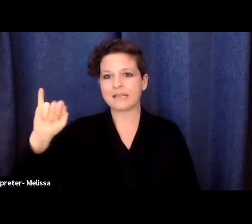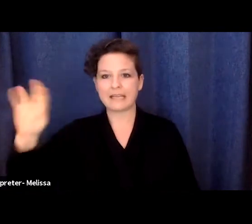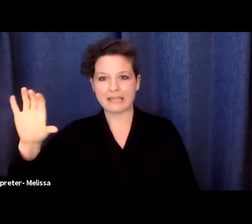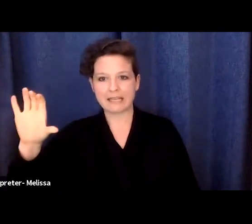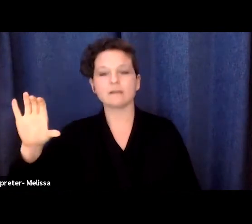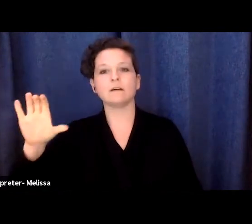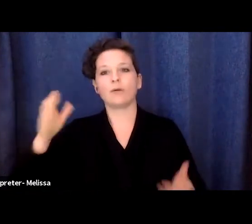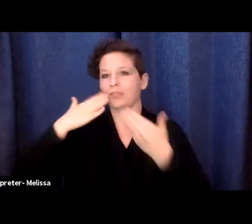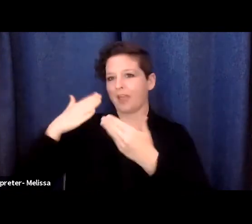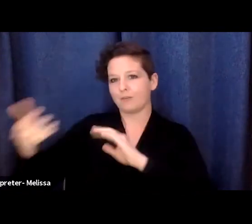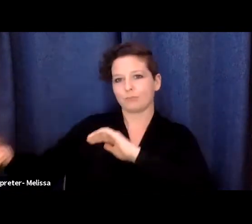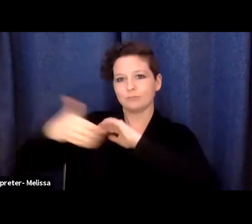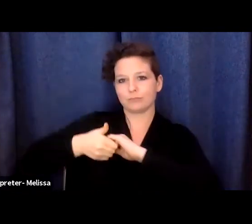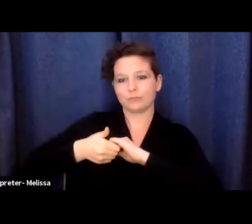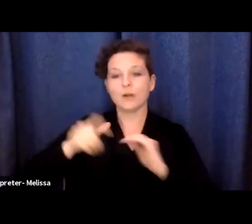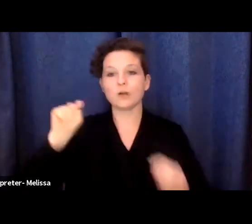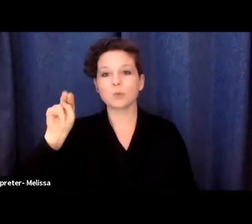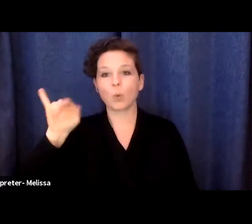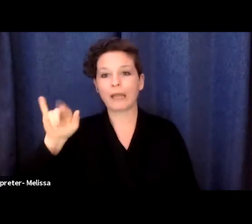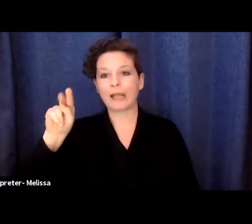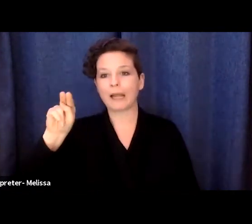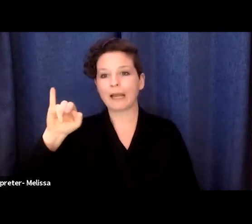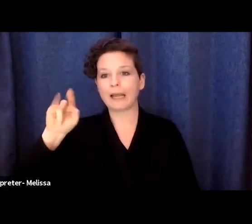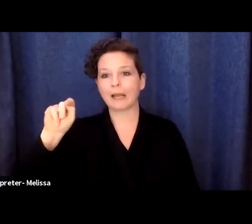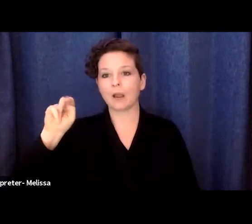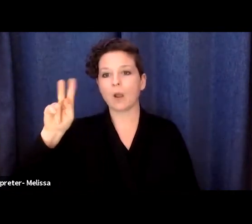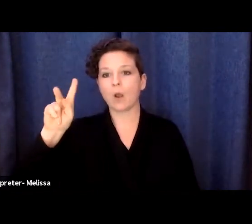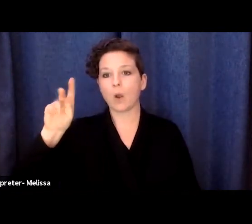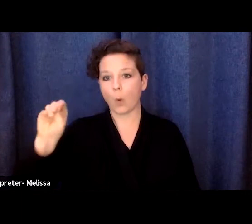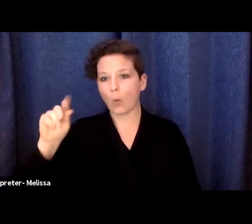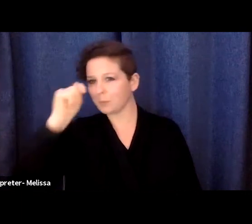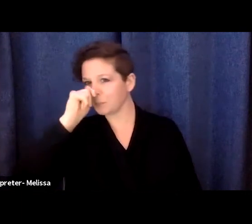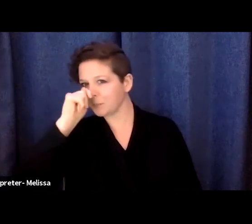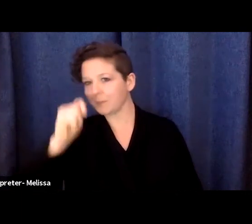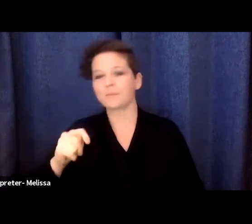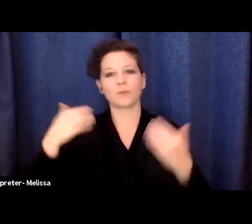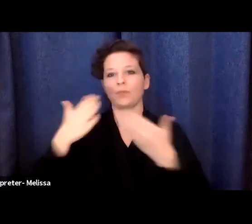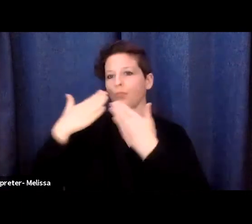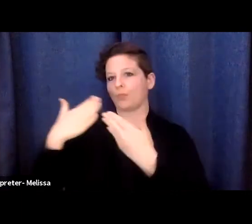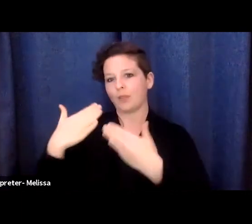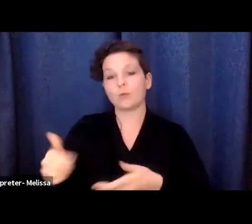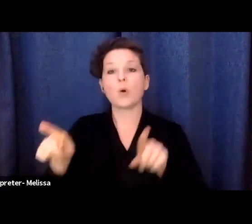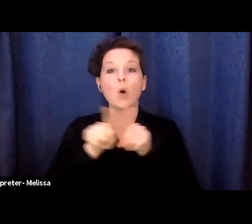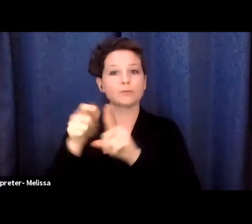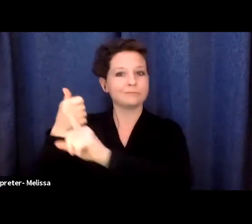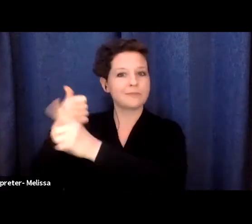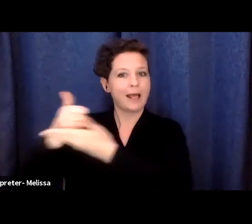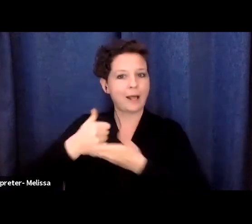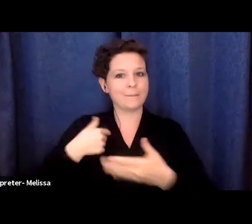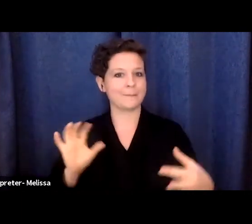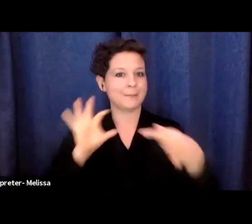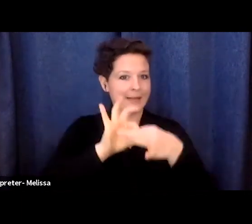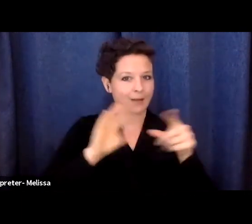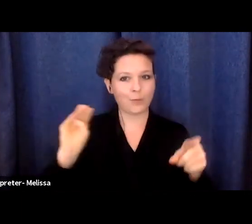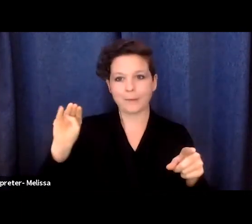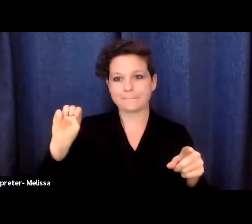you to Tony Nitko for all his work on this program and for connecting me with Meridith Green and all